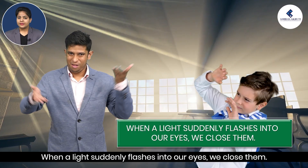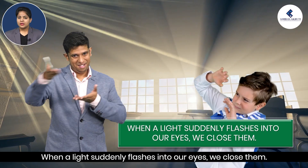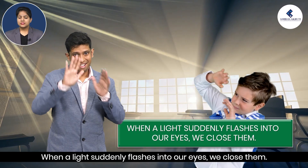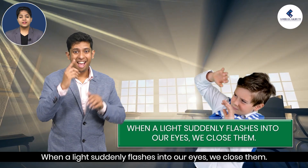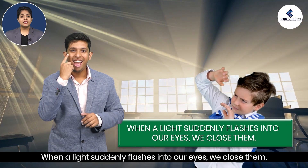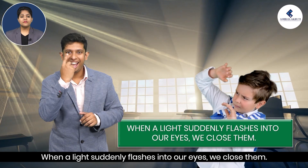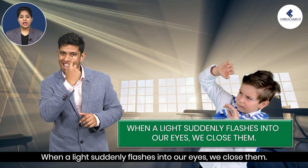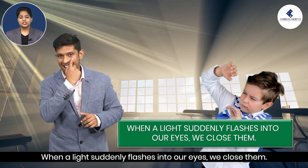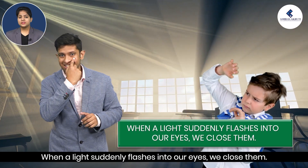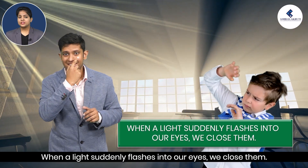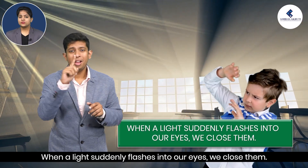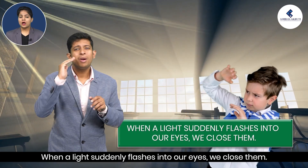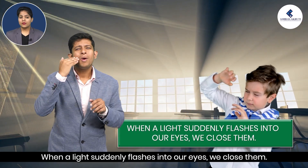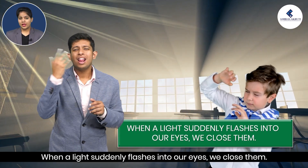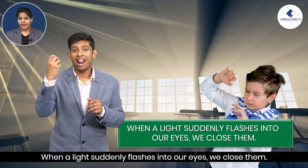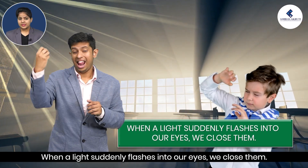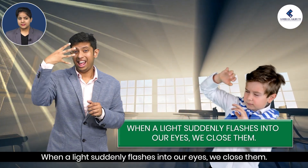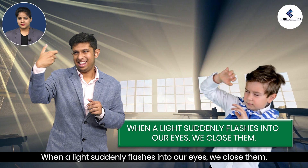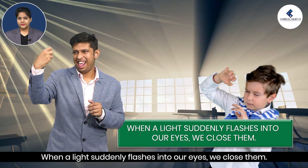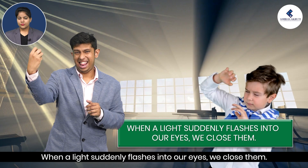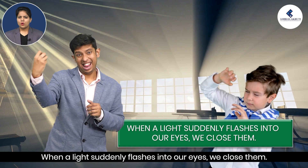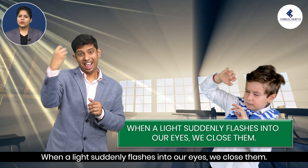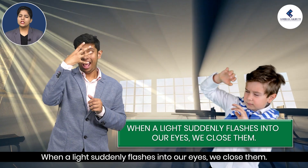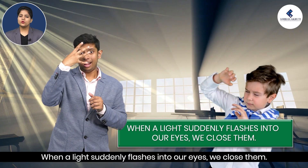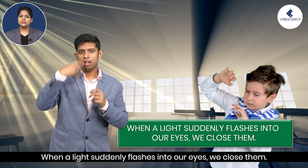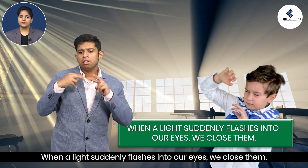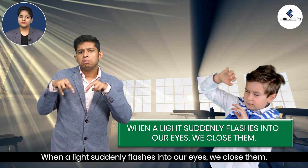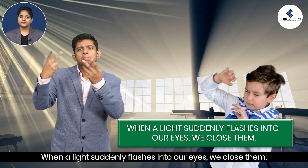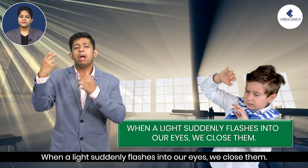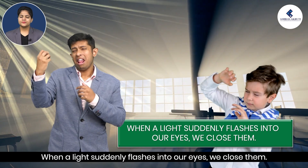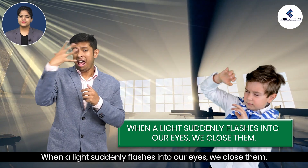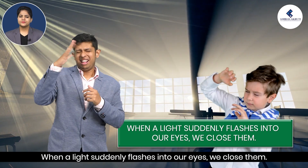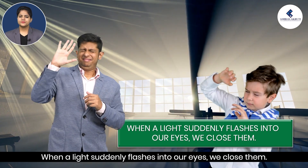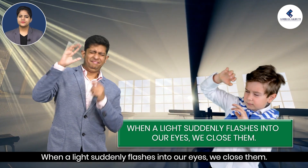When a light suddenly flashes into our eyes, we close them.